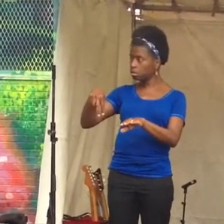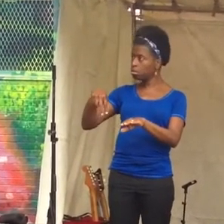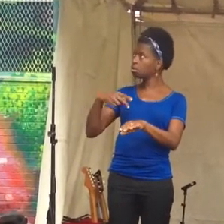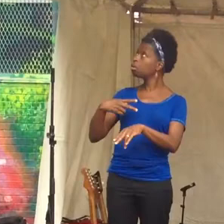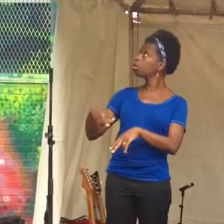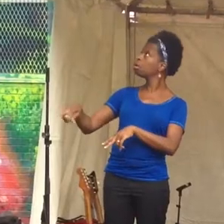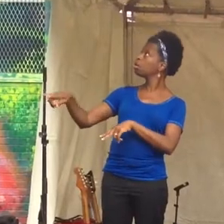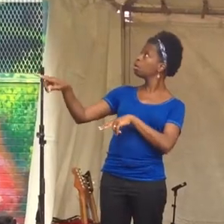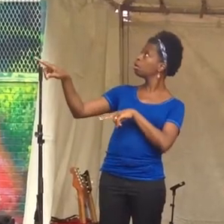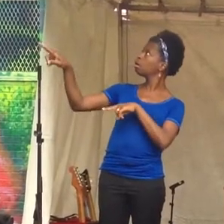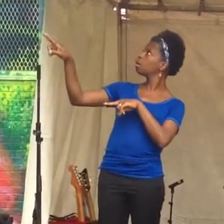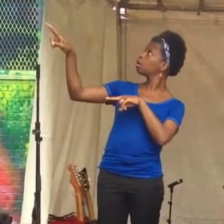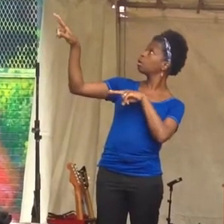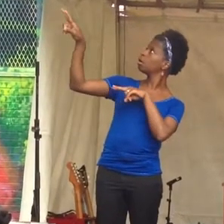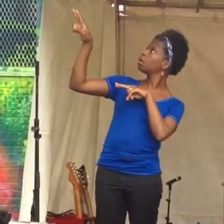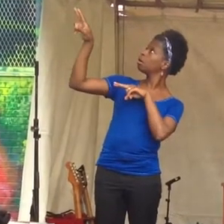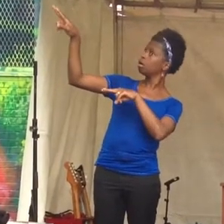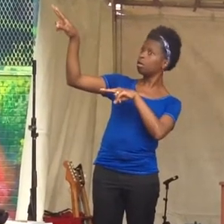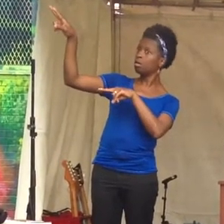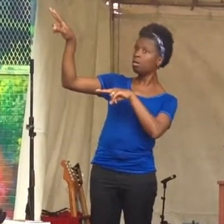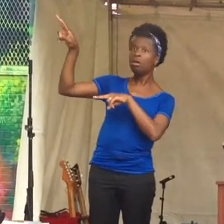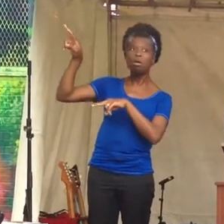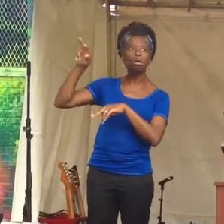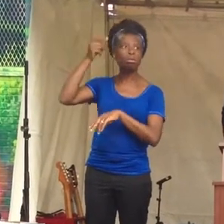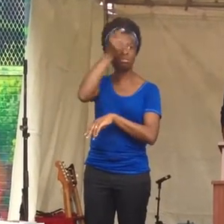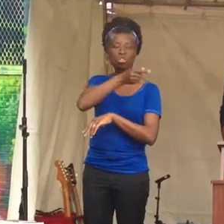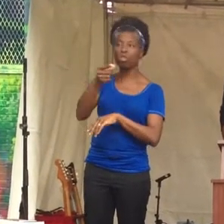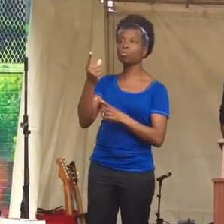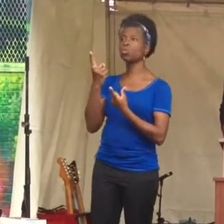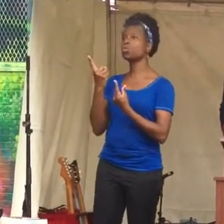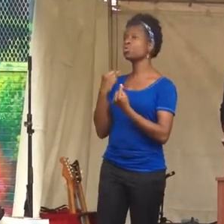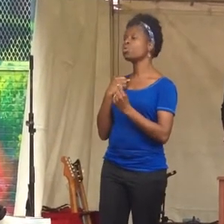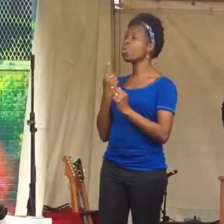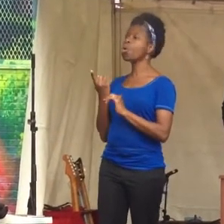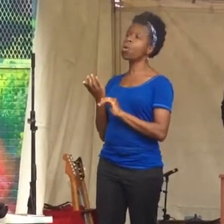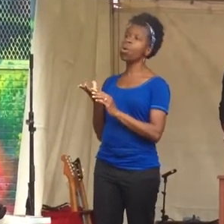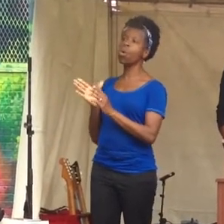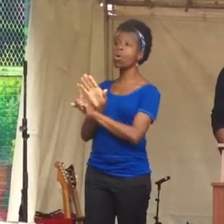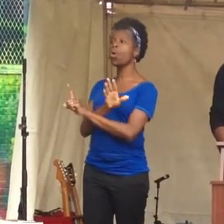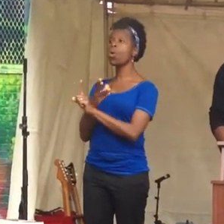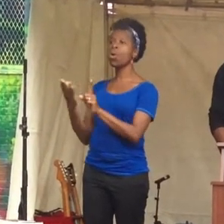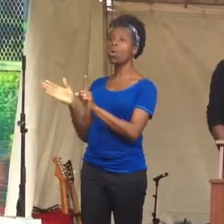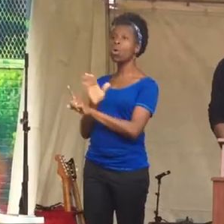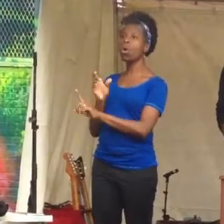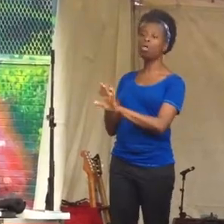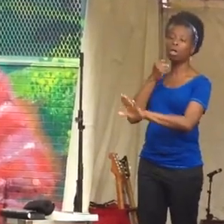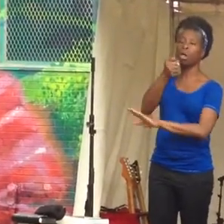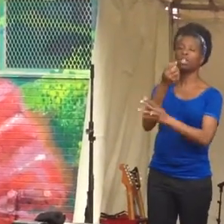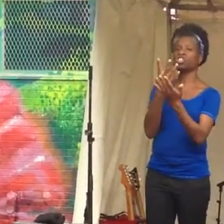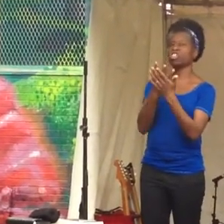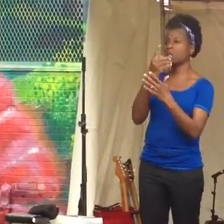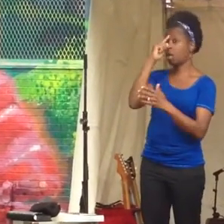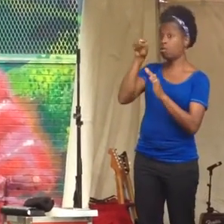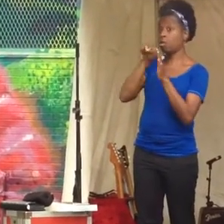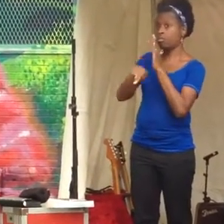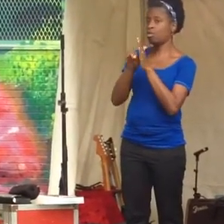you on a murder charge, says Joe, but I